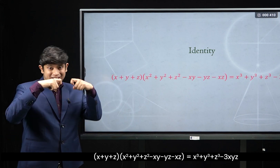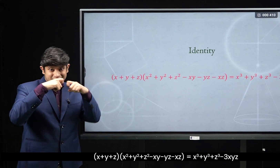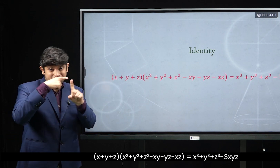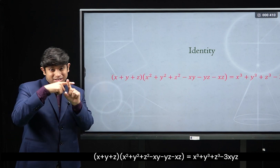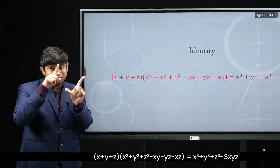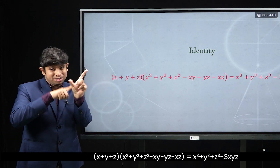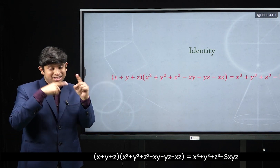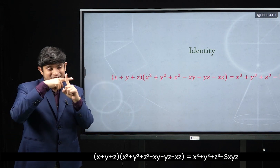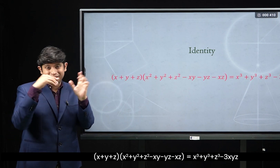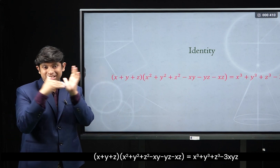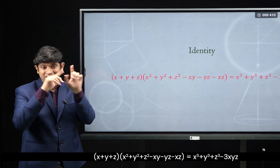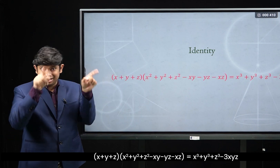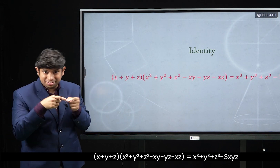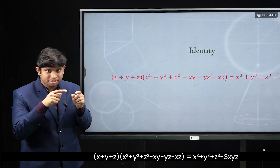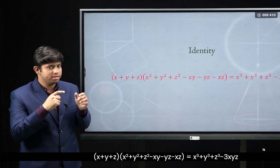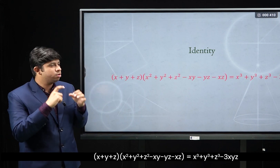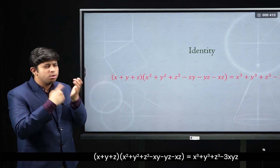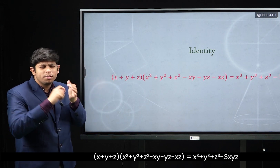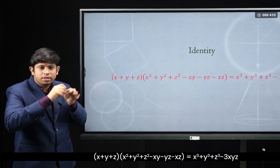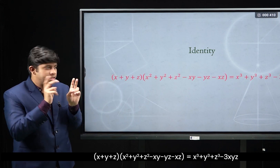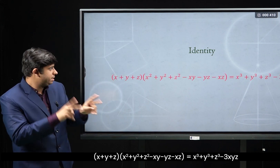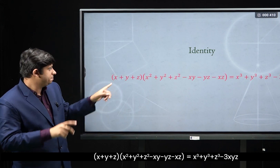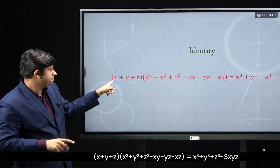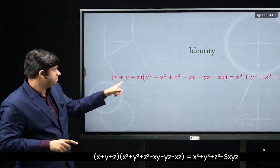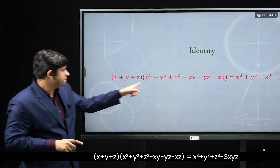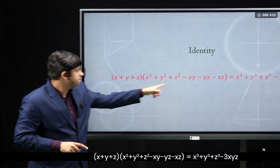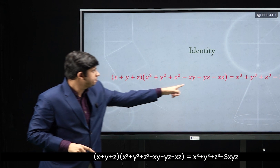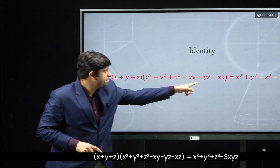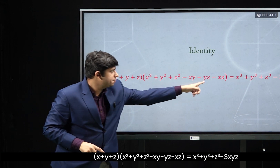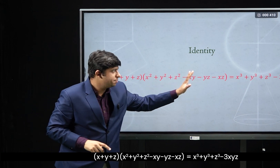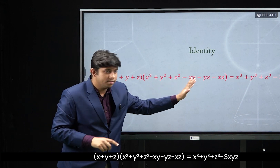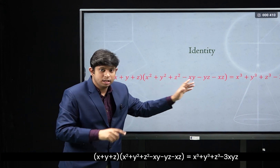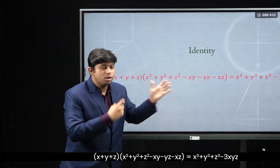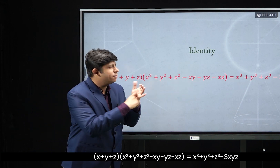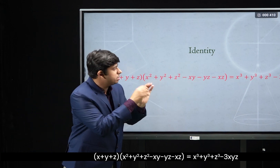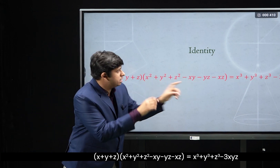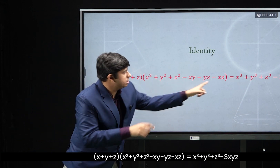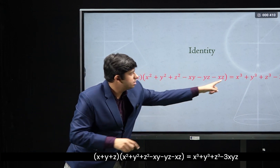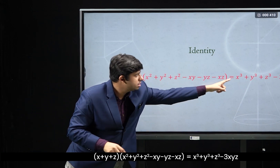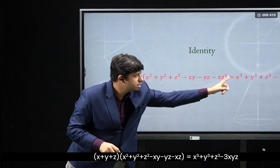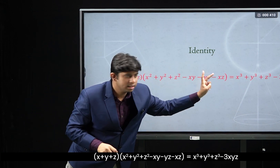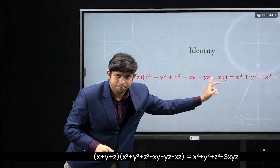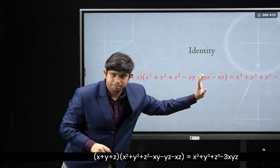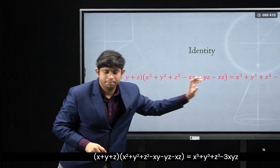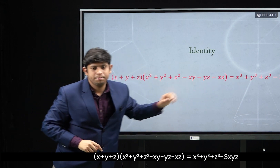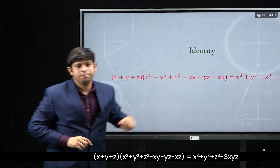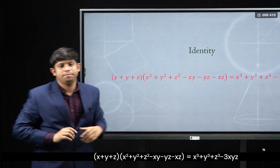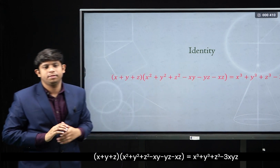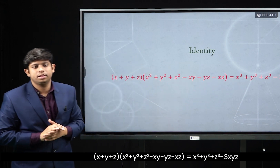X plus y plus z into x square plus y square plus z square minus xy minus yz minus xz is equal to x cube plus y cube